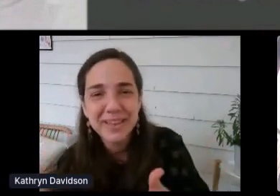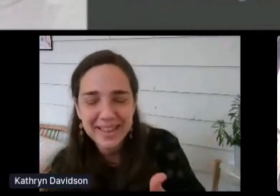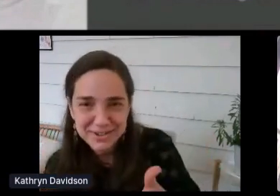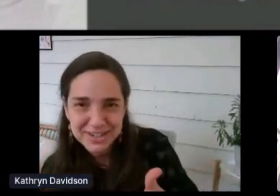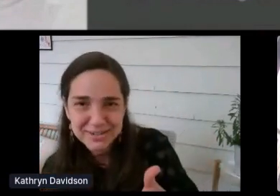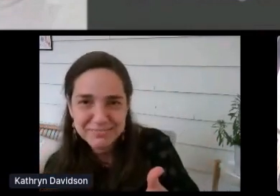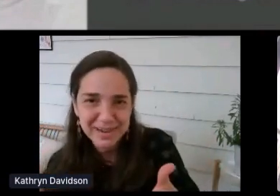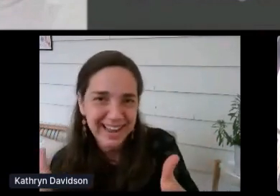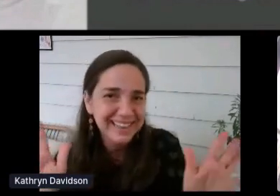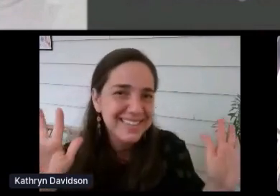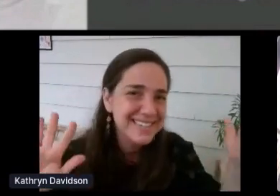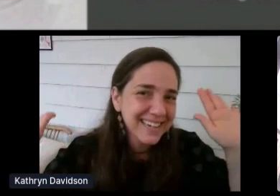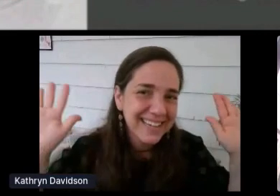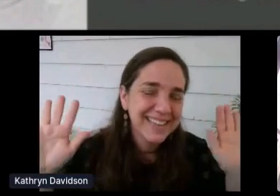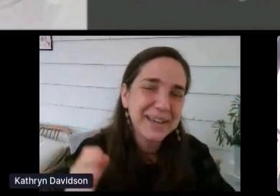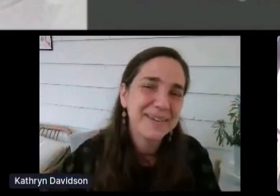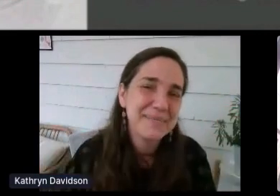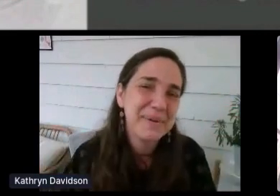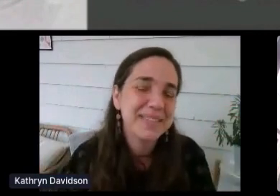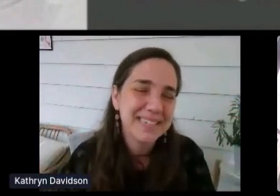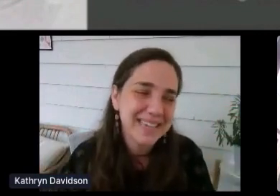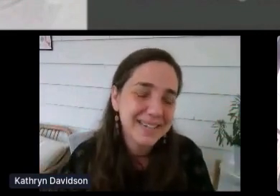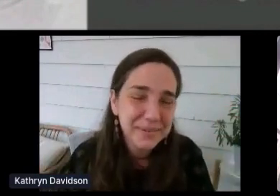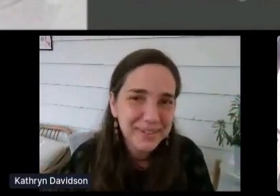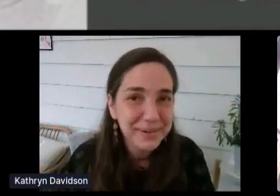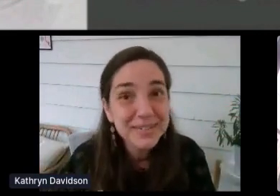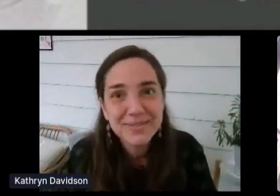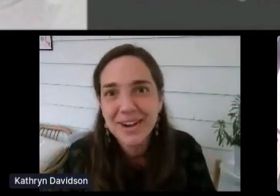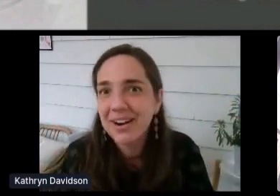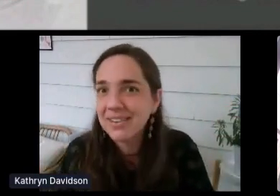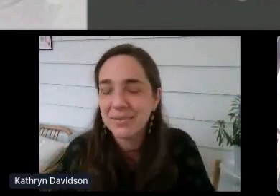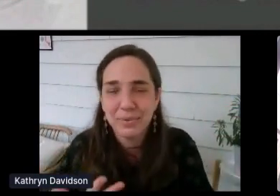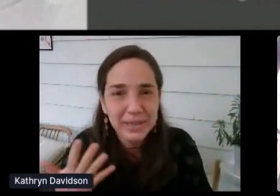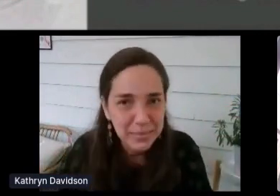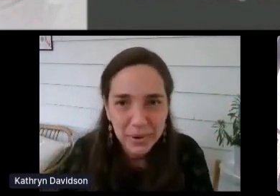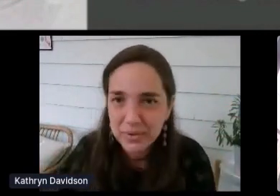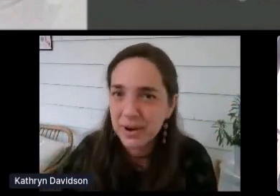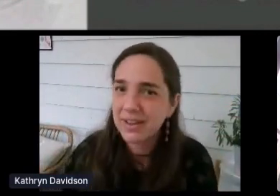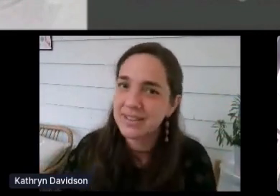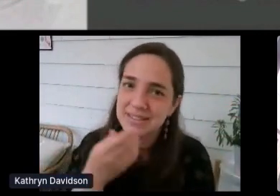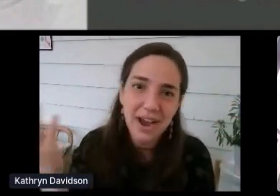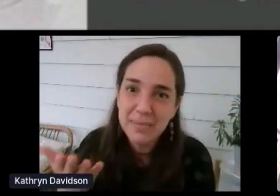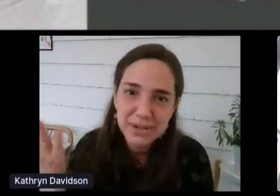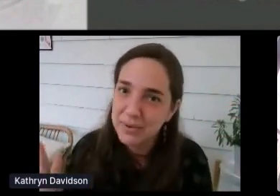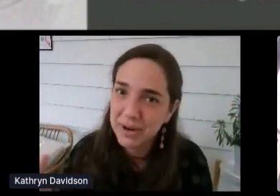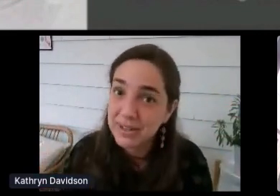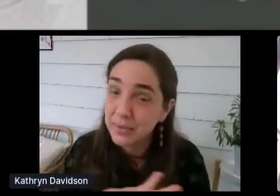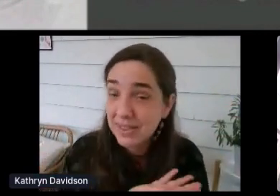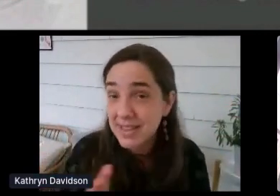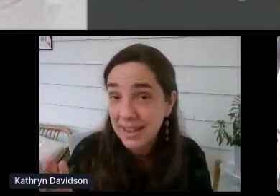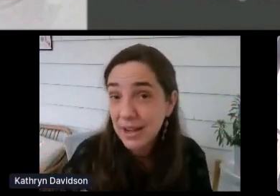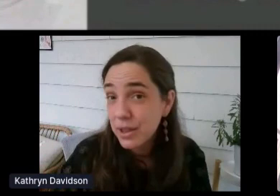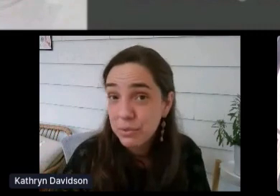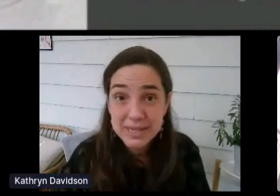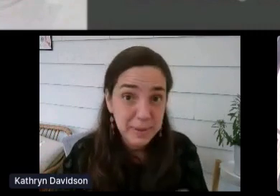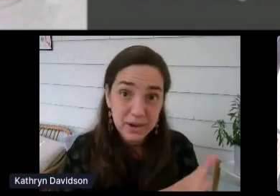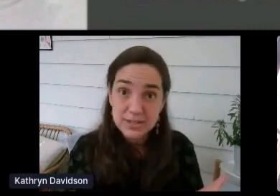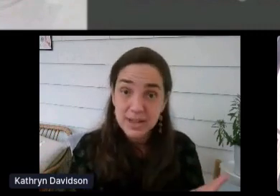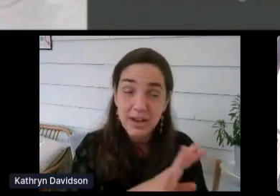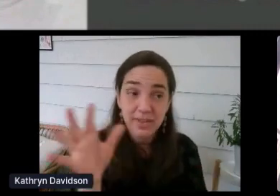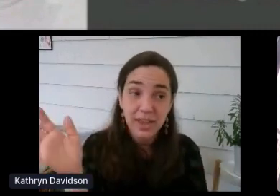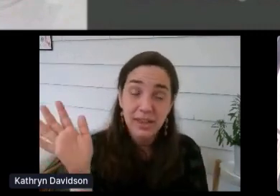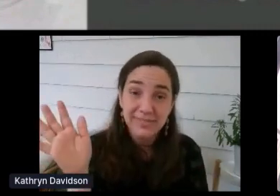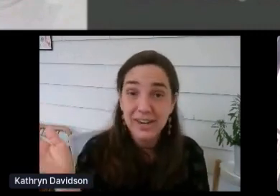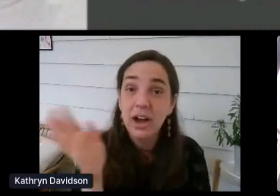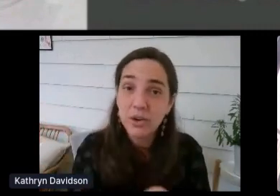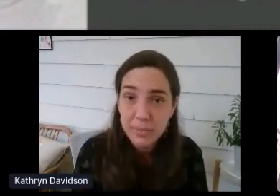it is moving in that direction, but at least the linguist in me wants to say, don't, you know, disregard the really important work that's documentary work done with, say, 3